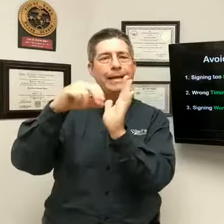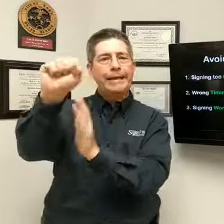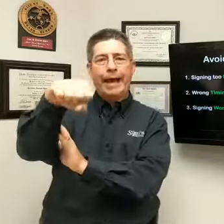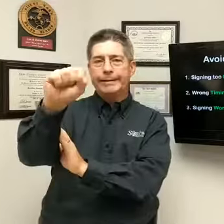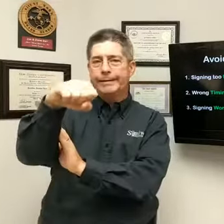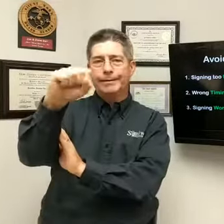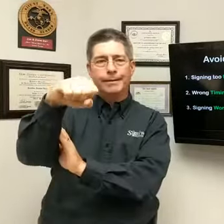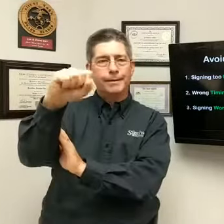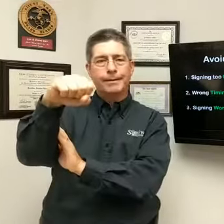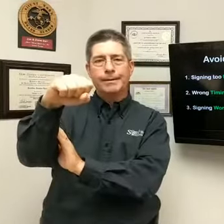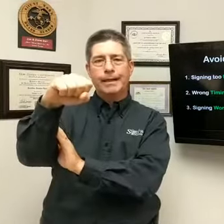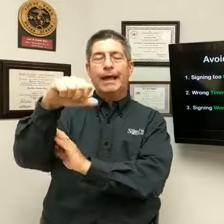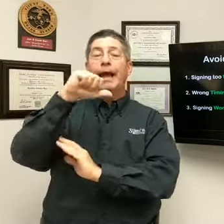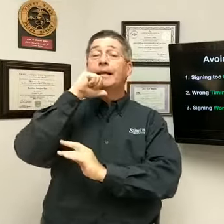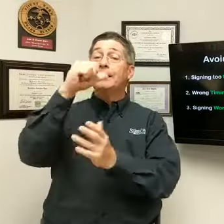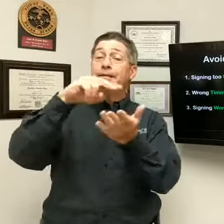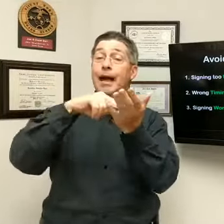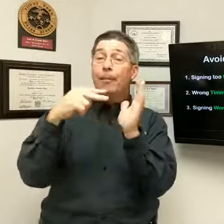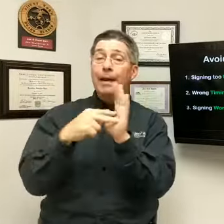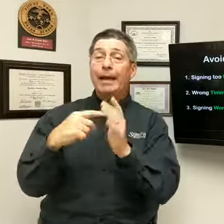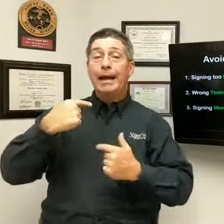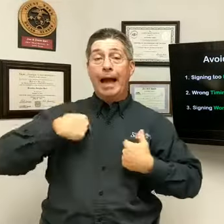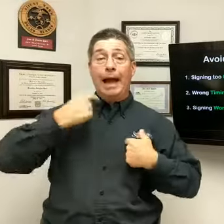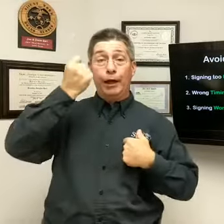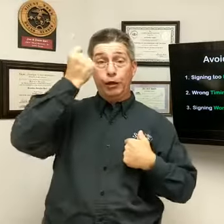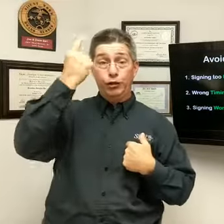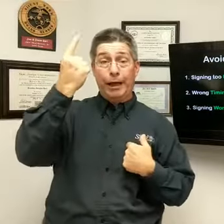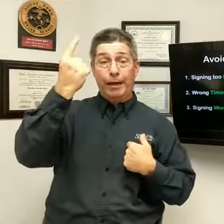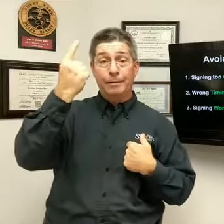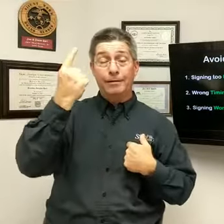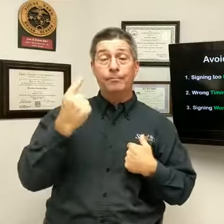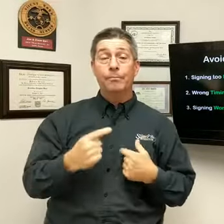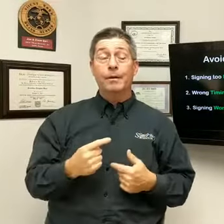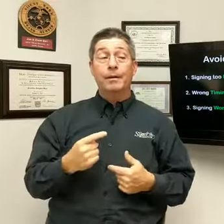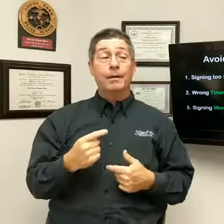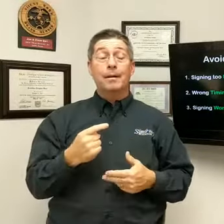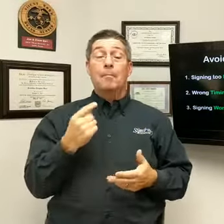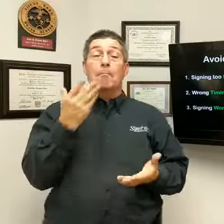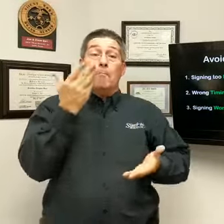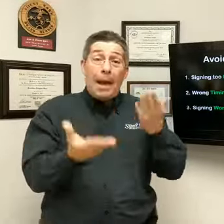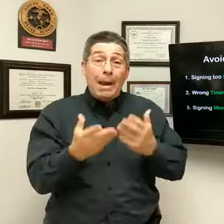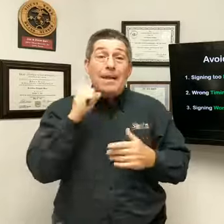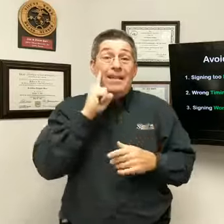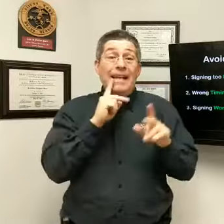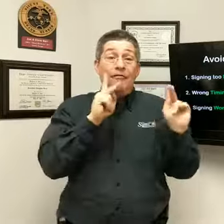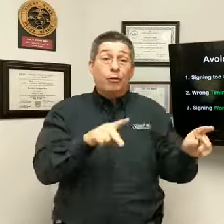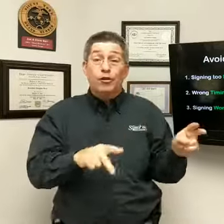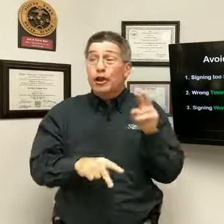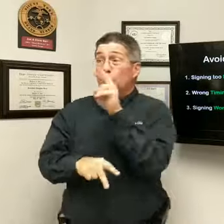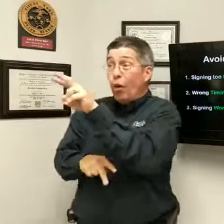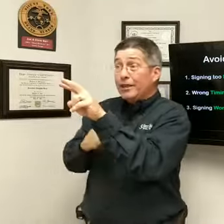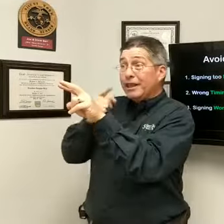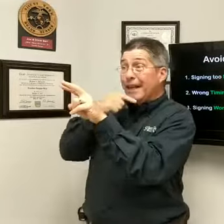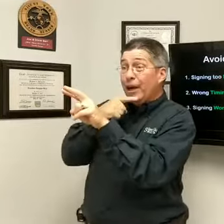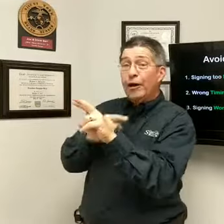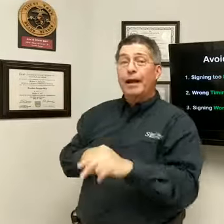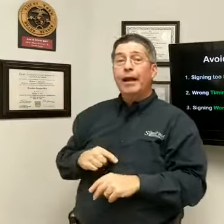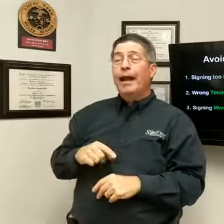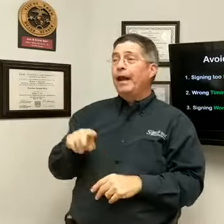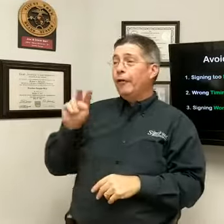yes. And it does not mean I understand. Maybe the deaf person is watching the hearing and they're